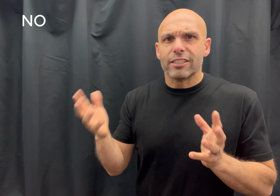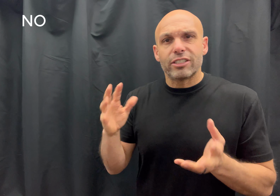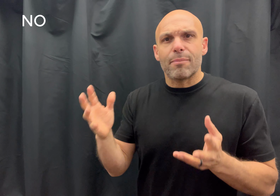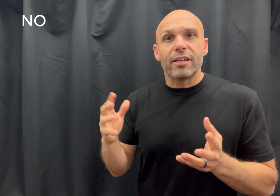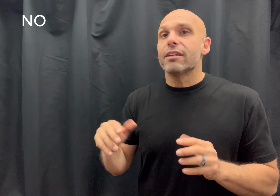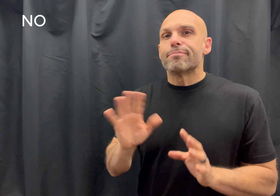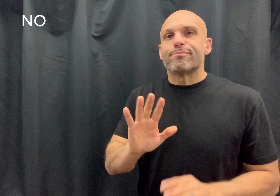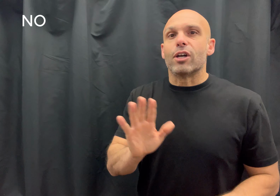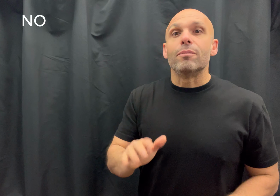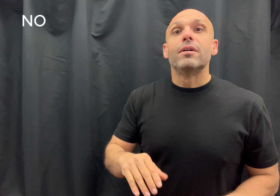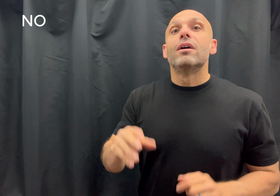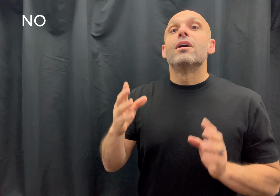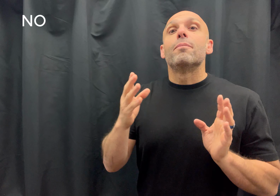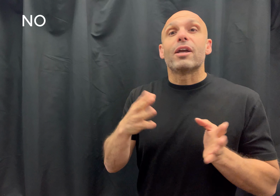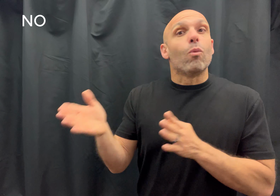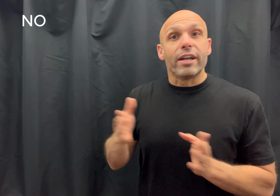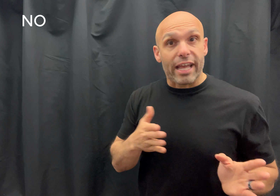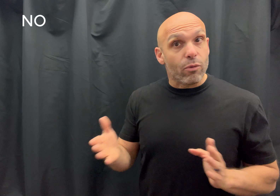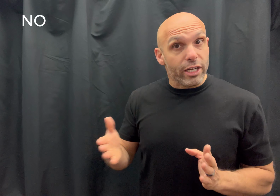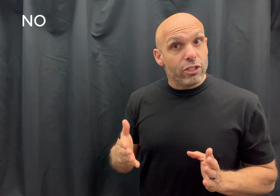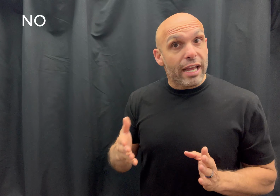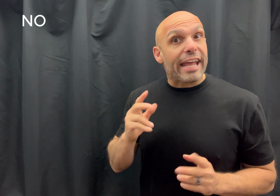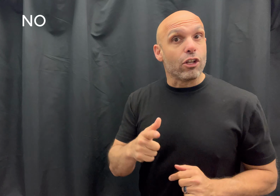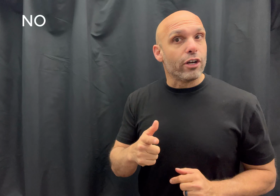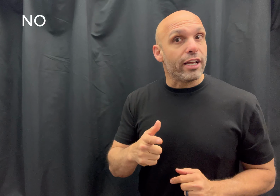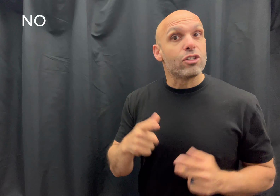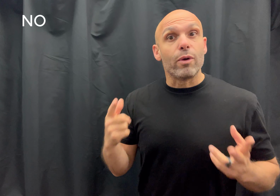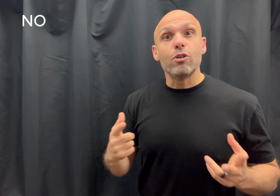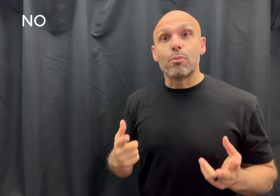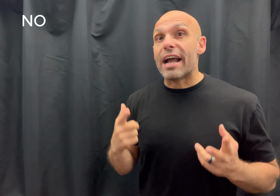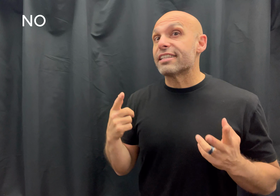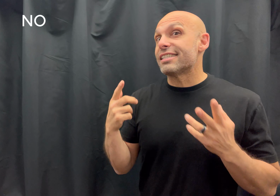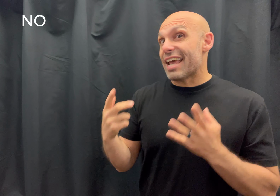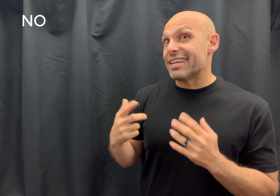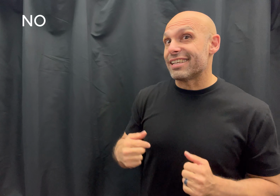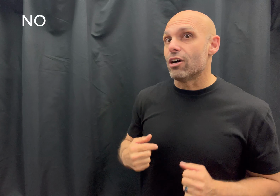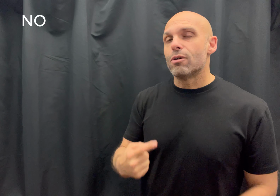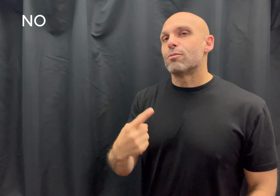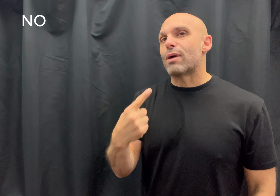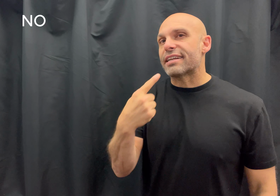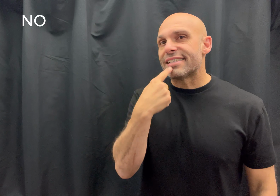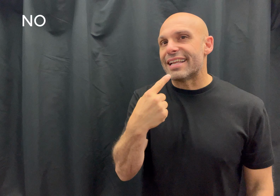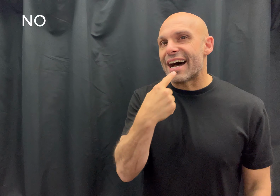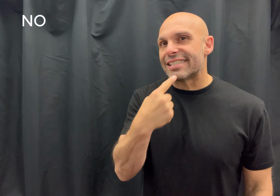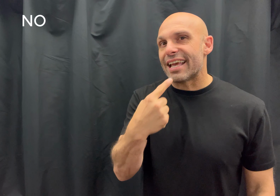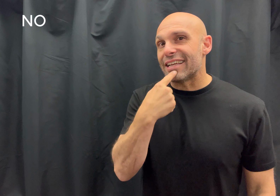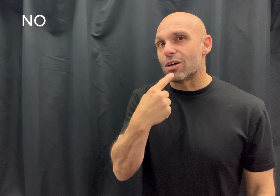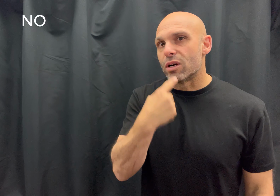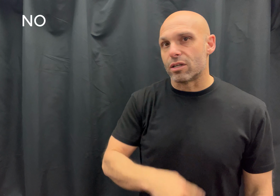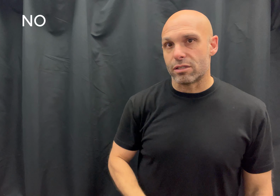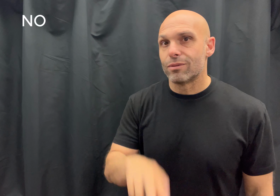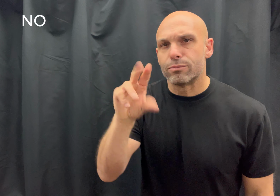type thing. No, pick one language and learn it. So when you practice ASL, practice not saying the words.